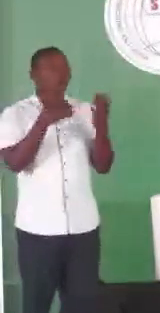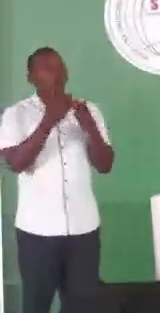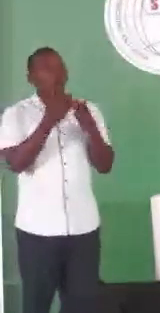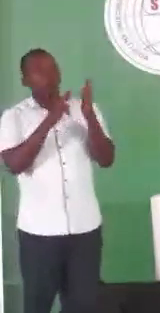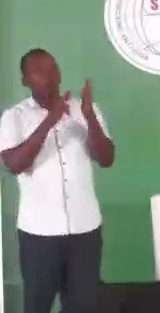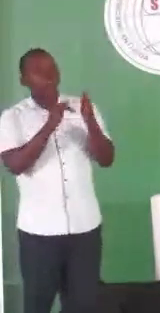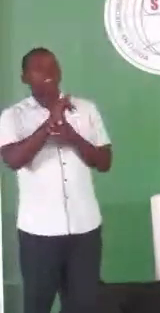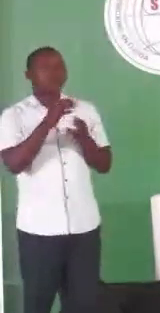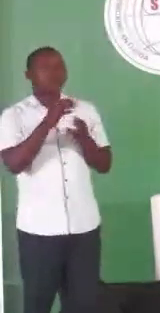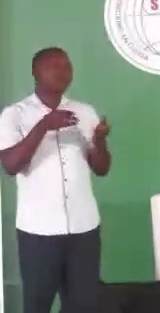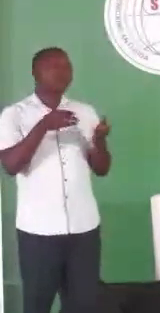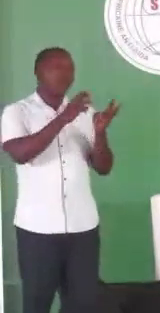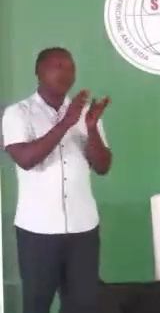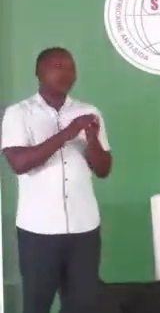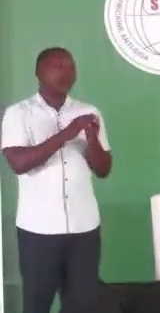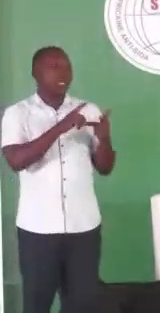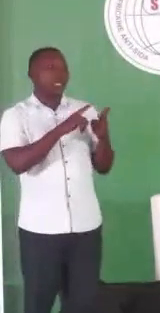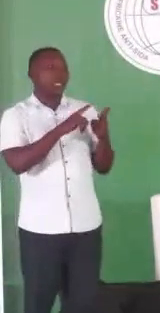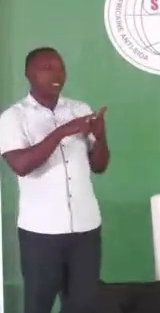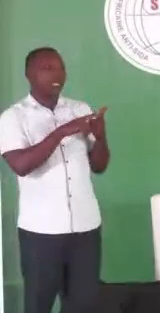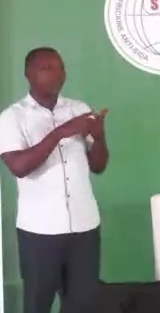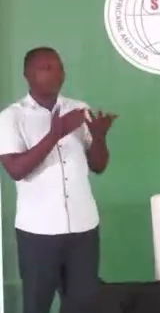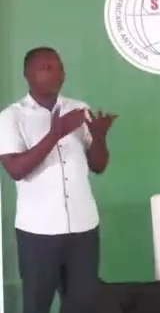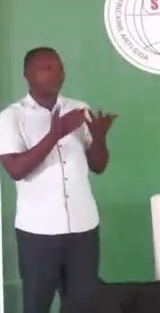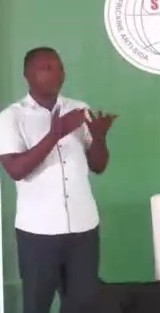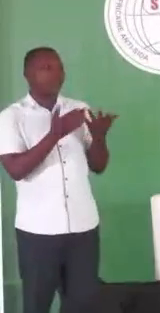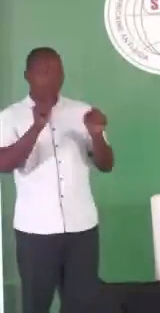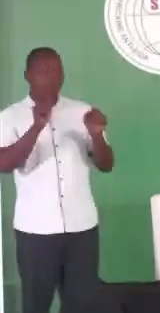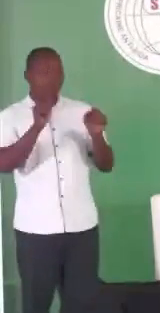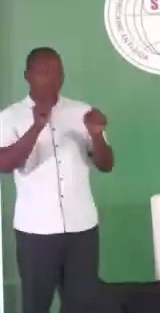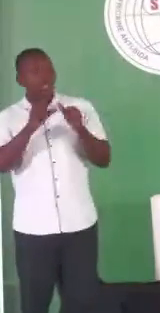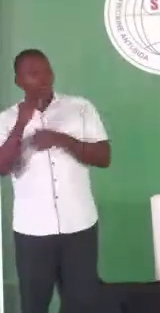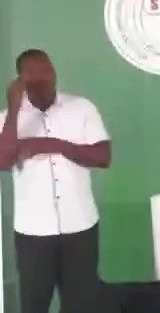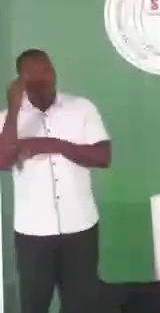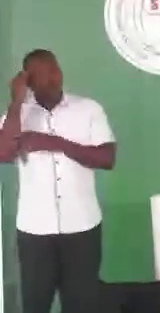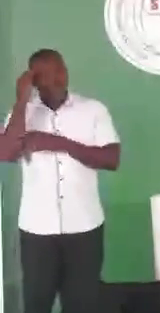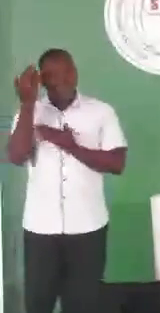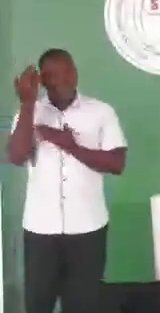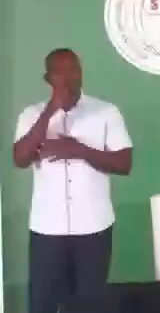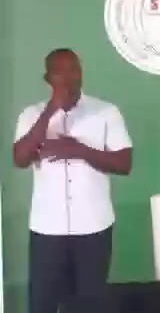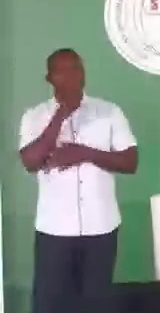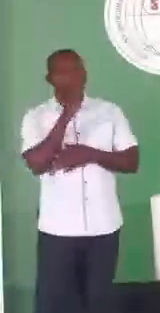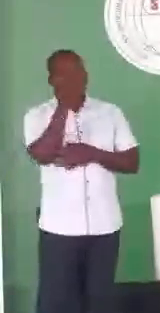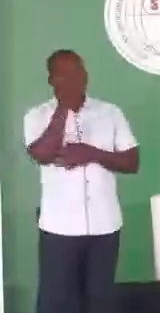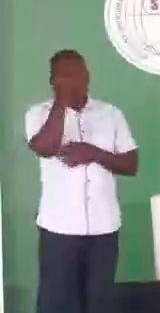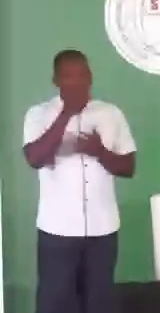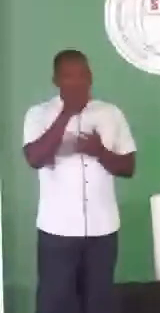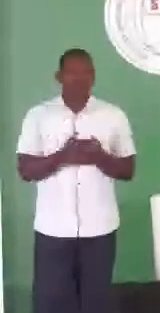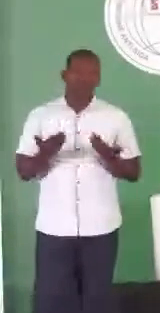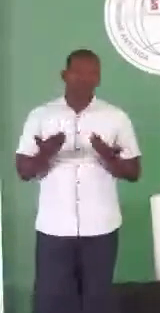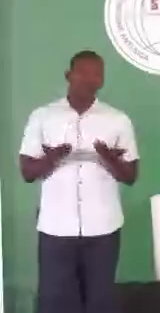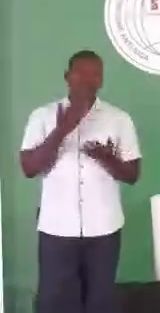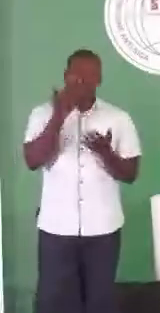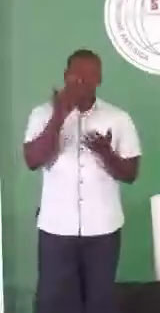The second question was about adoption of mentor mothers, the government, which is a good